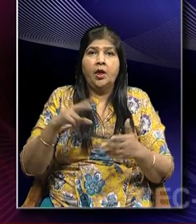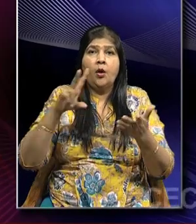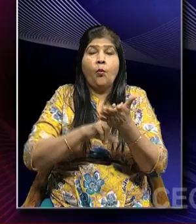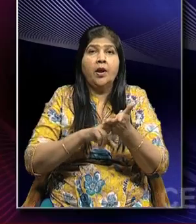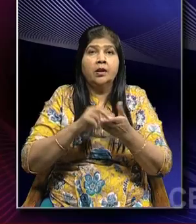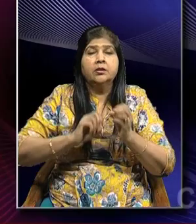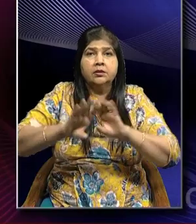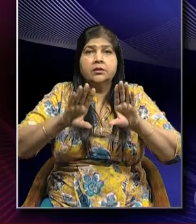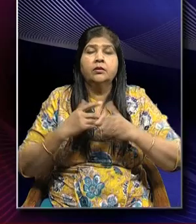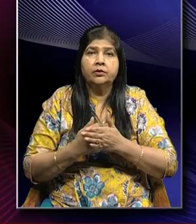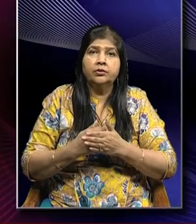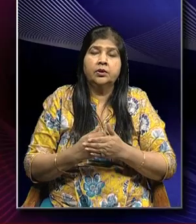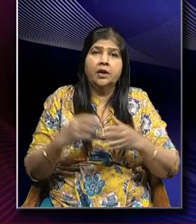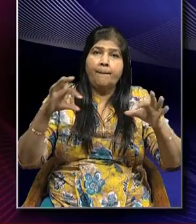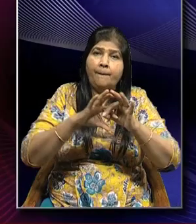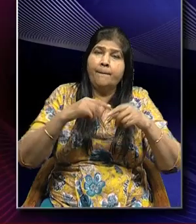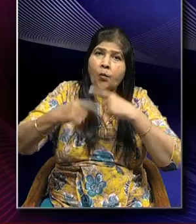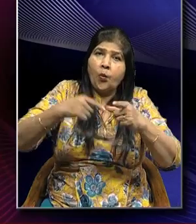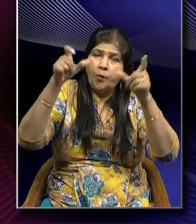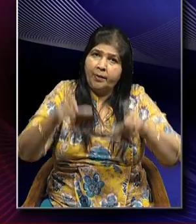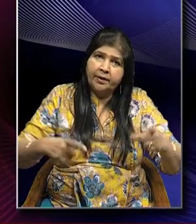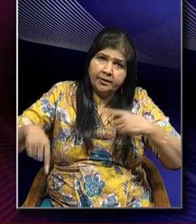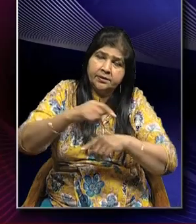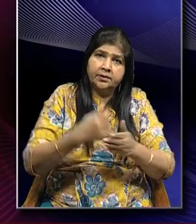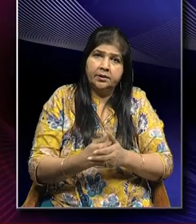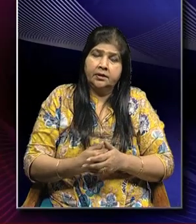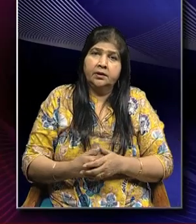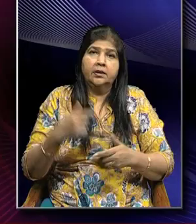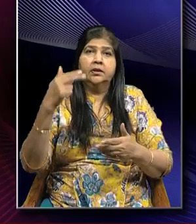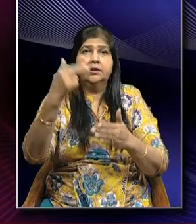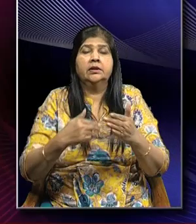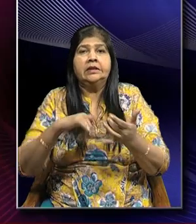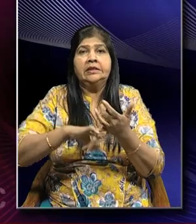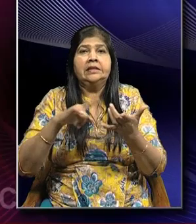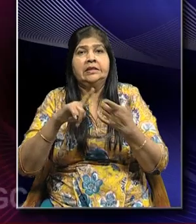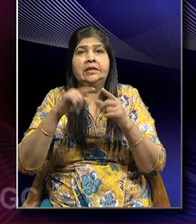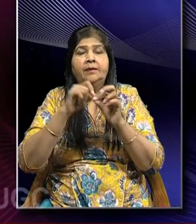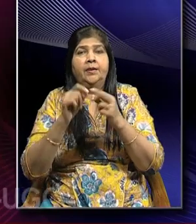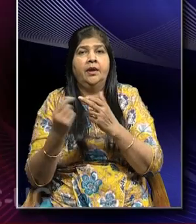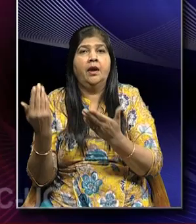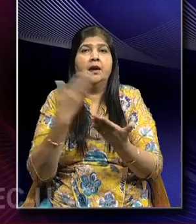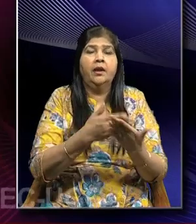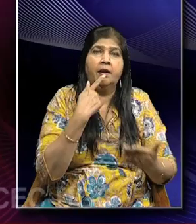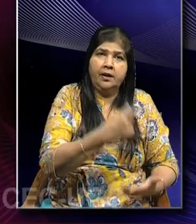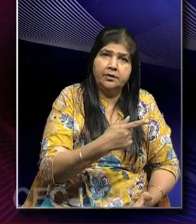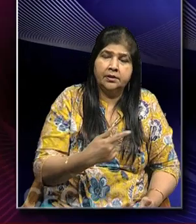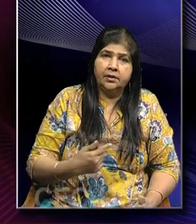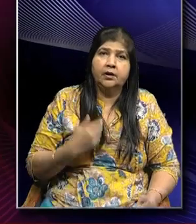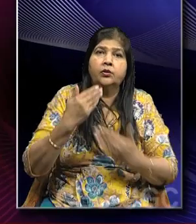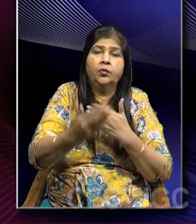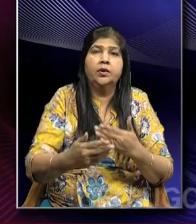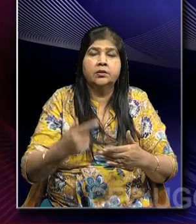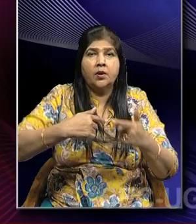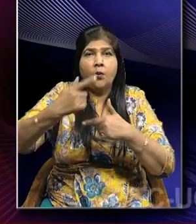partners in such a manner, again, which is prescribed by the SEBI, that it should also extend to the value